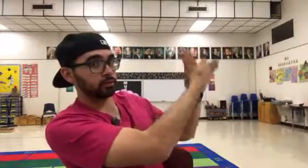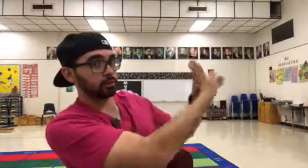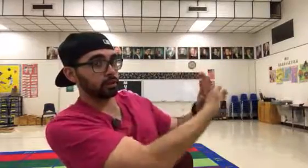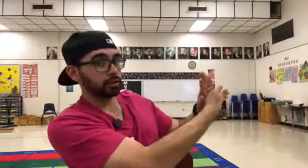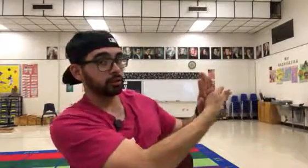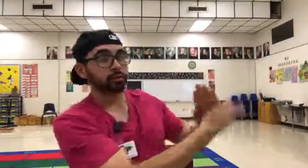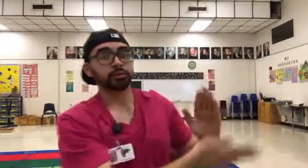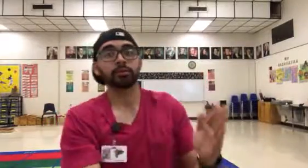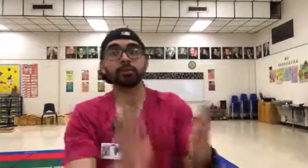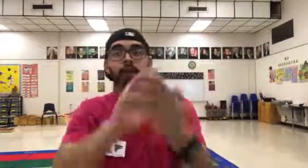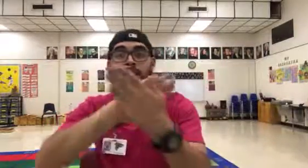There you go. So